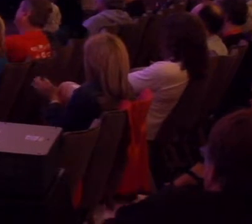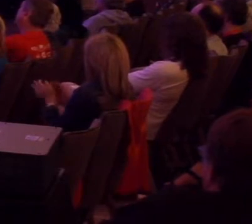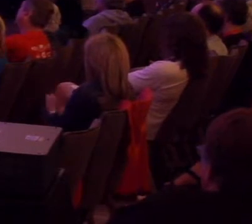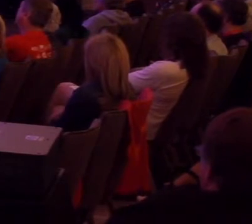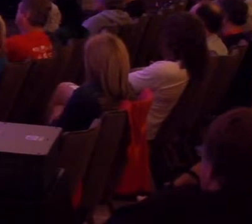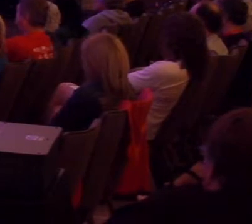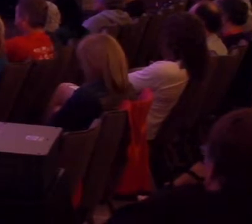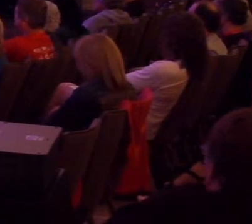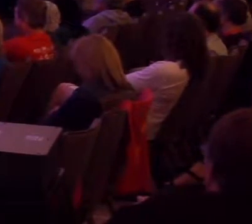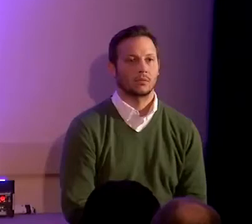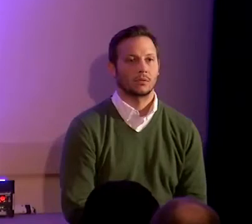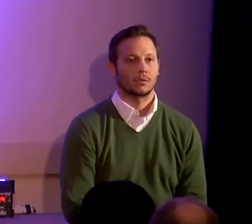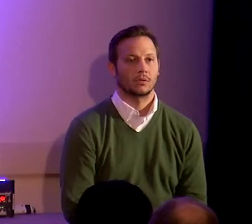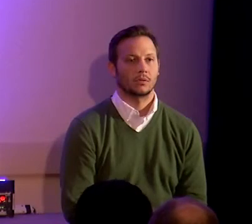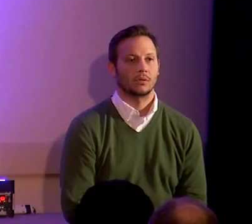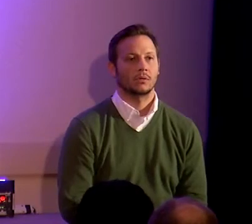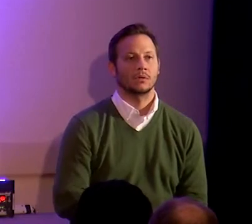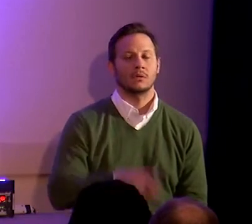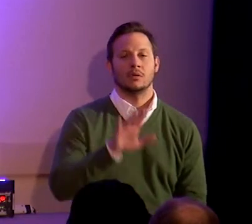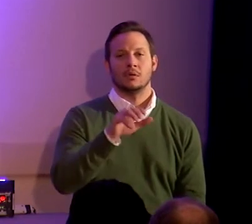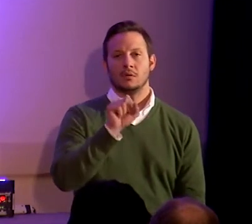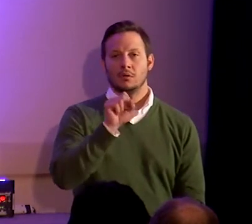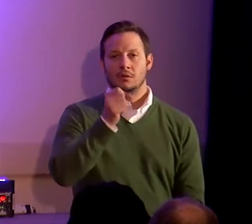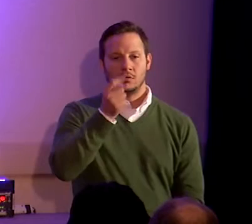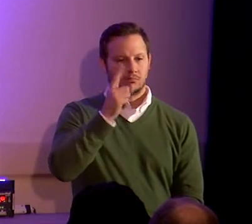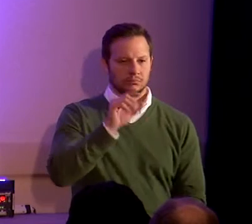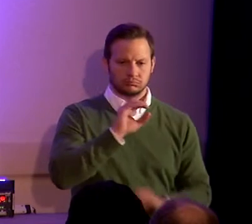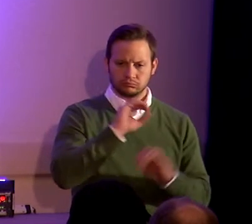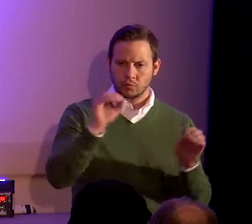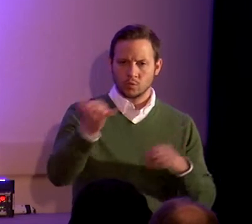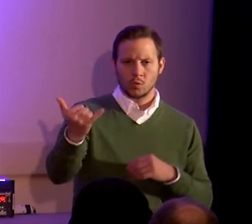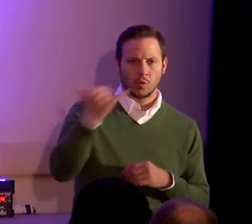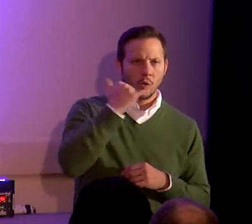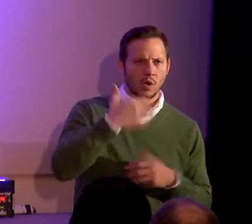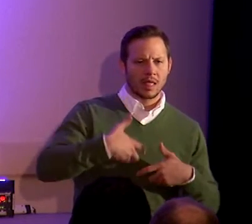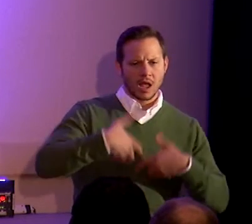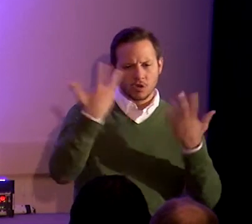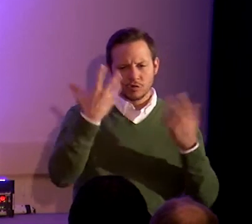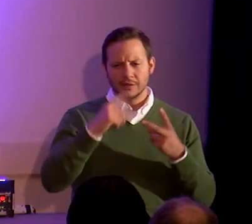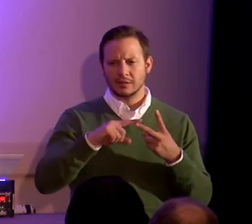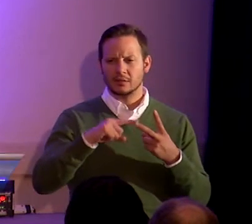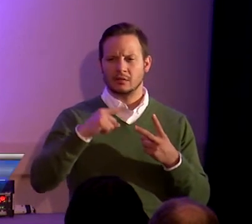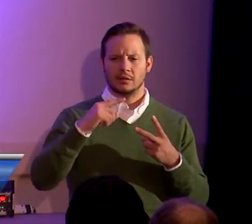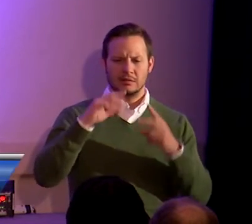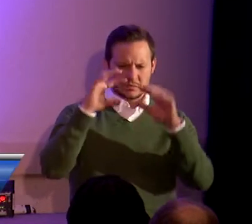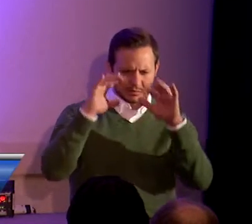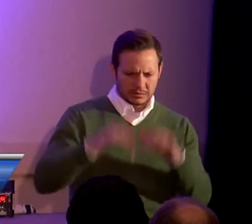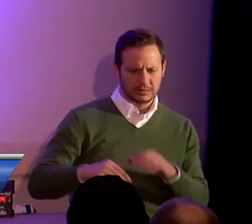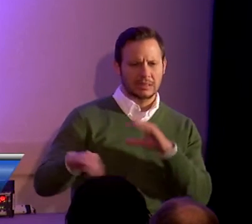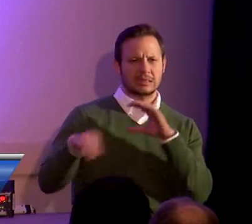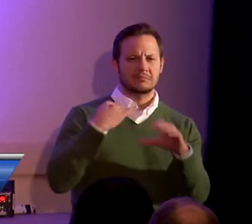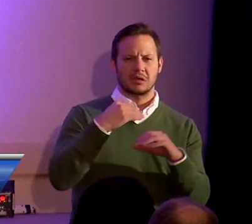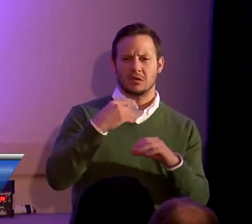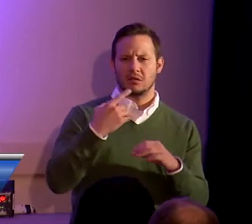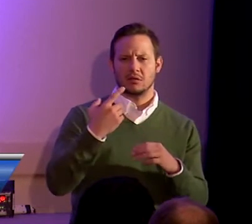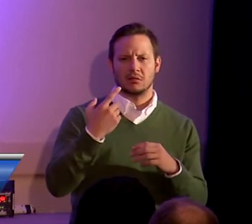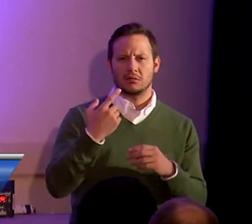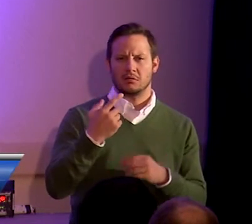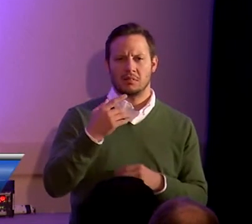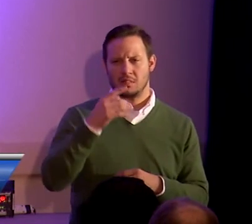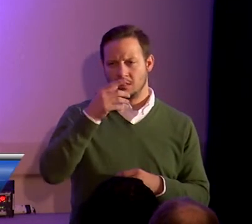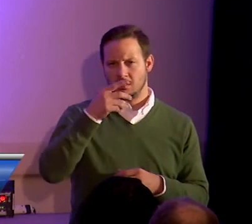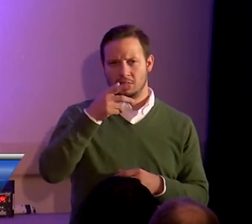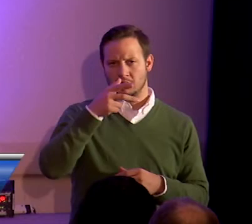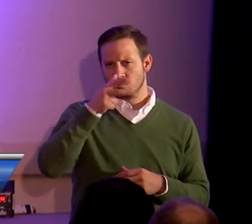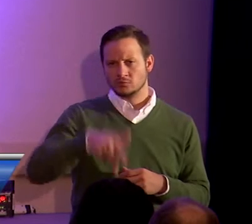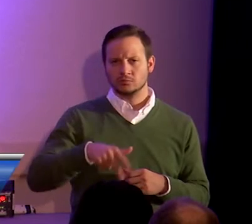So it's one thing that I didn't get one angry phone call, not one crazy email, but I got thousands of emails